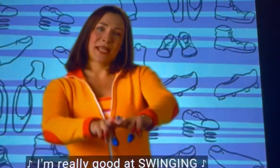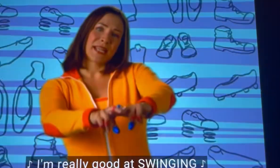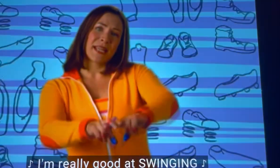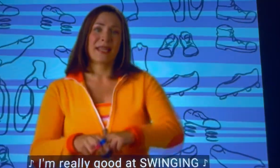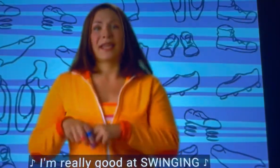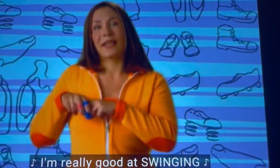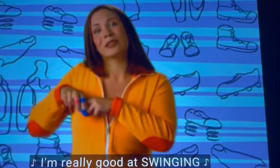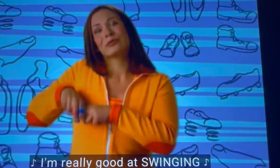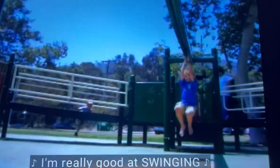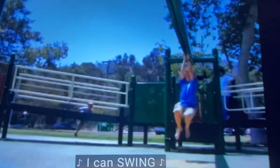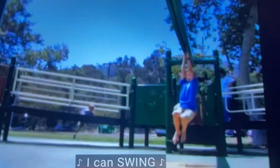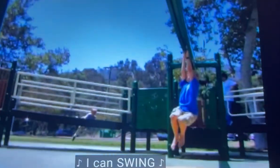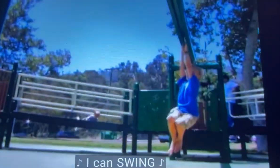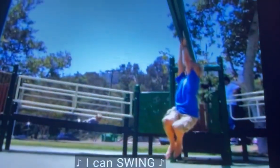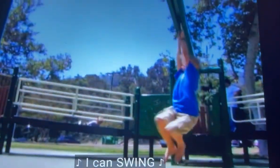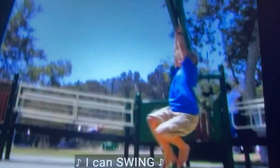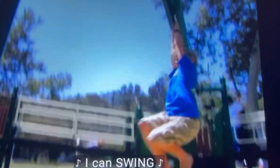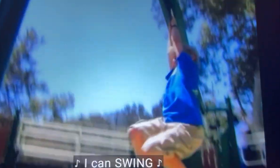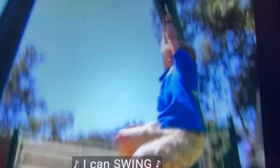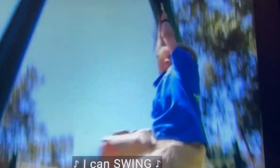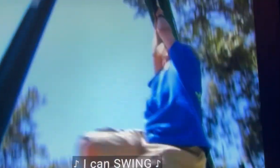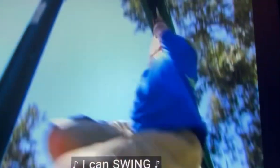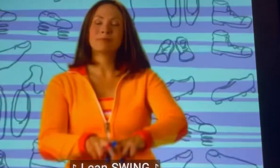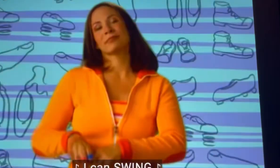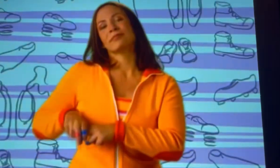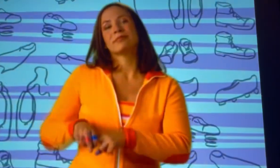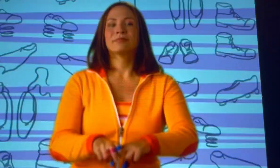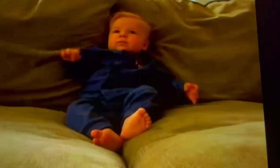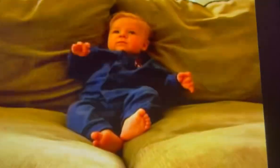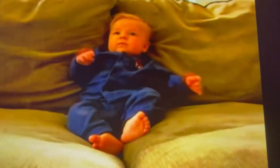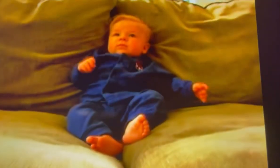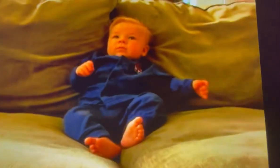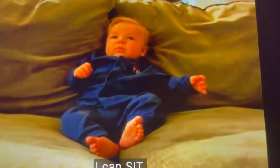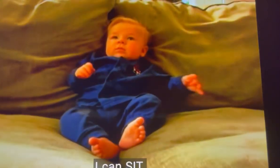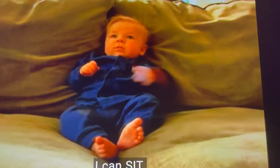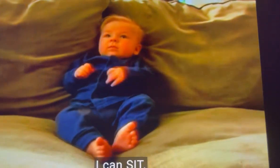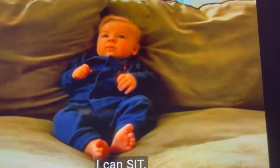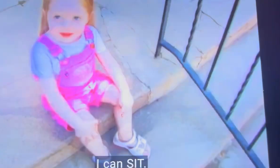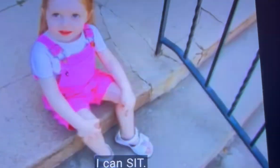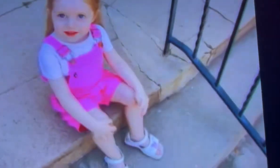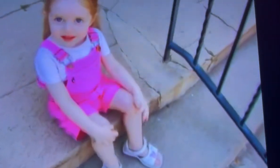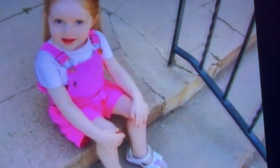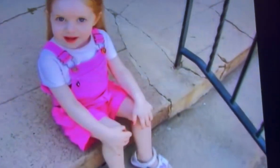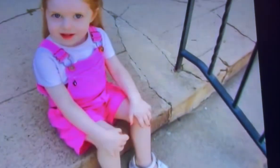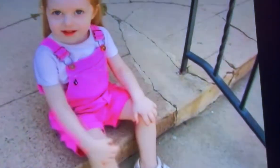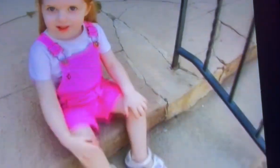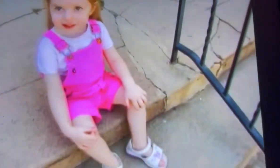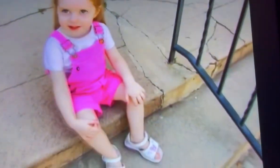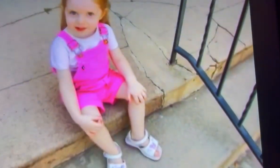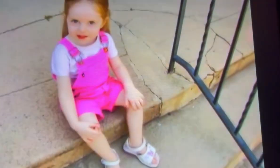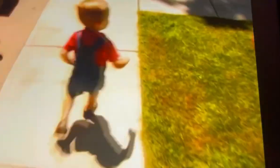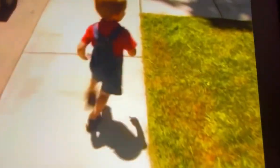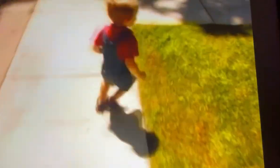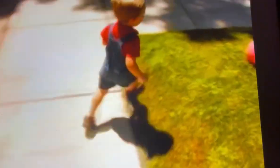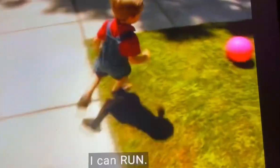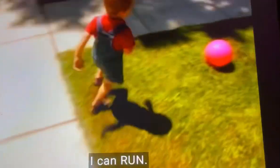swinging. I can swing. I can sit. I can run.